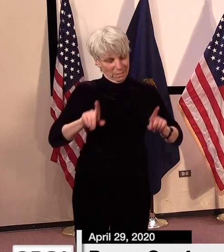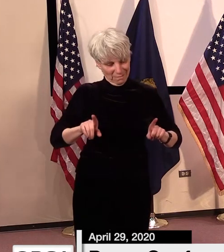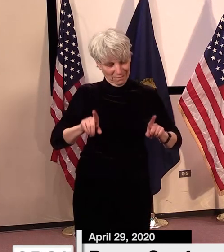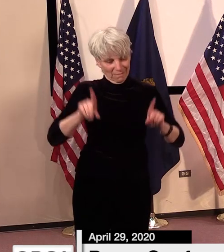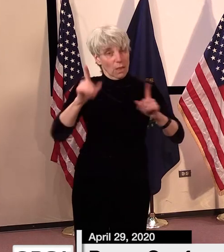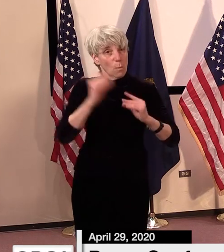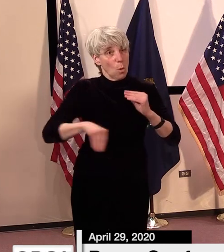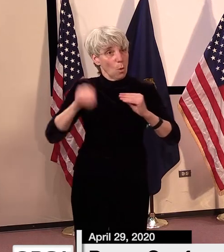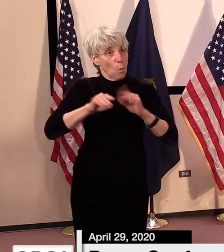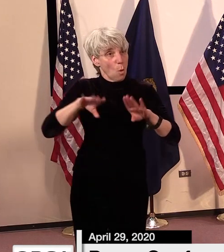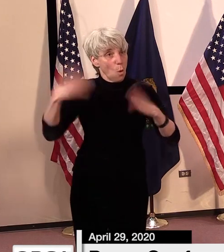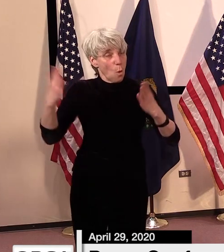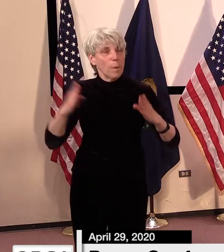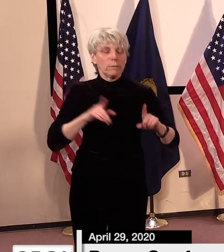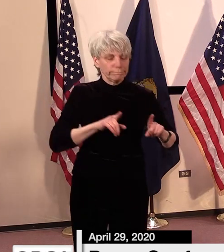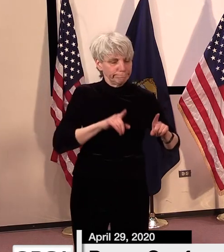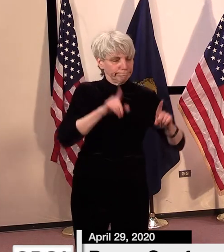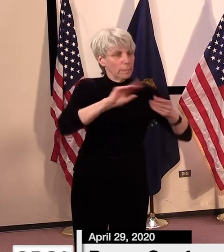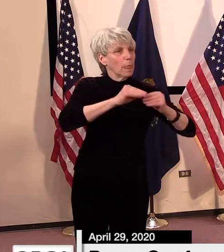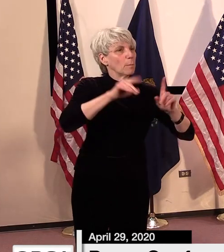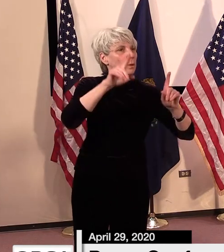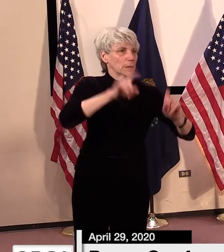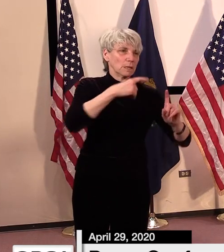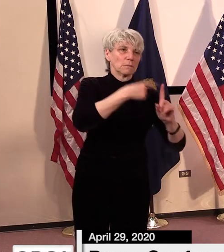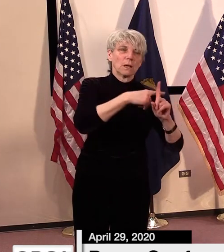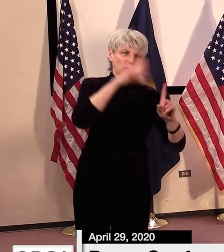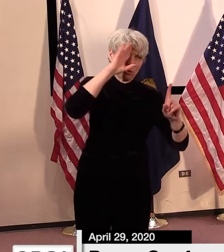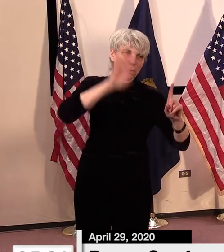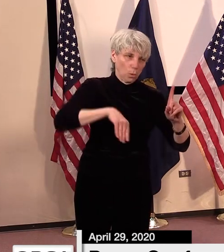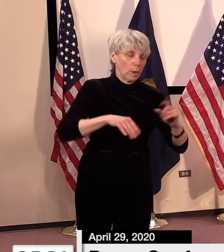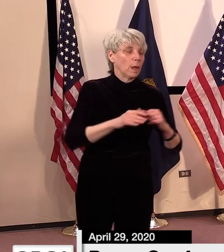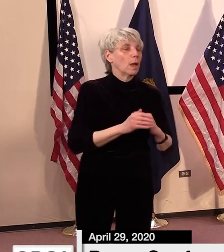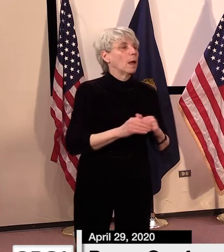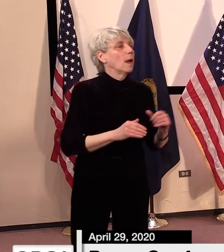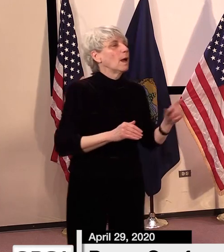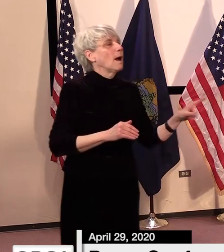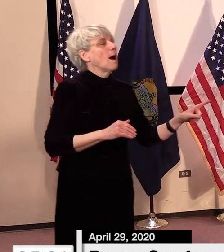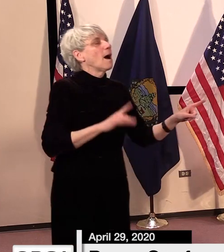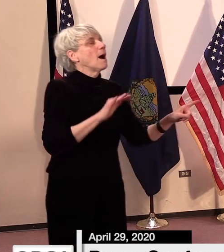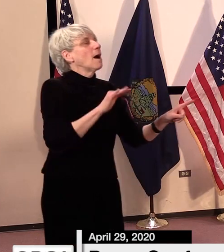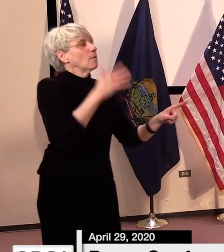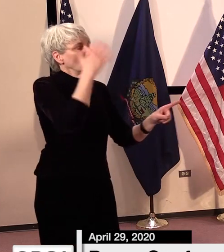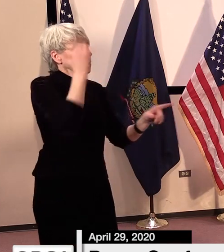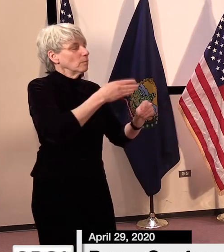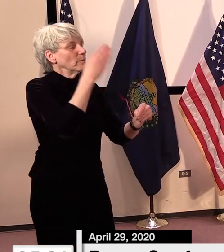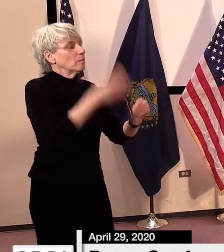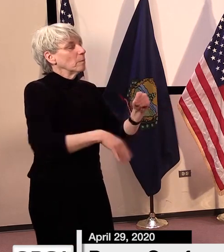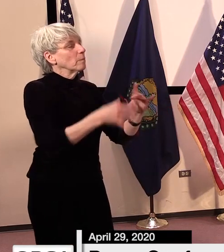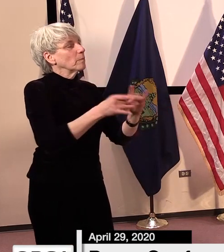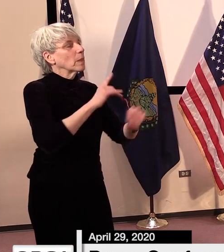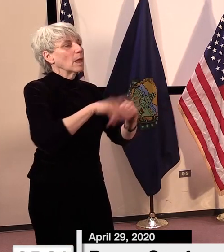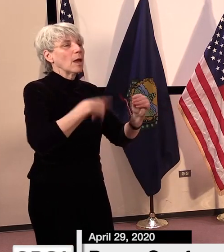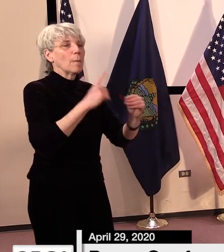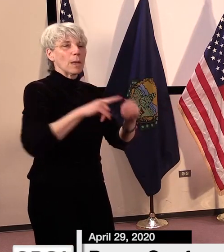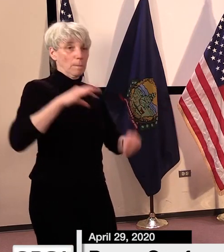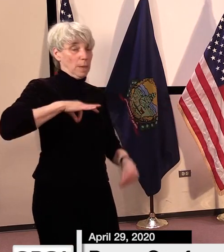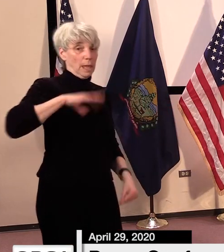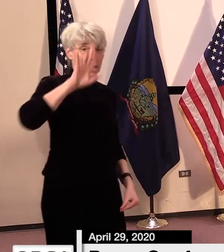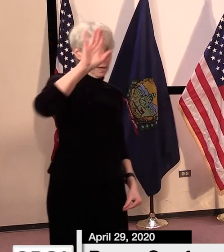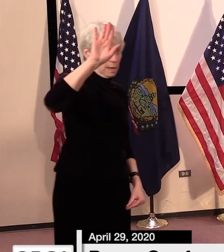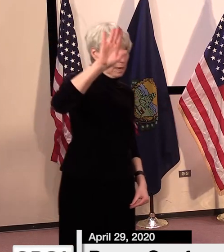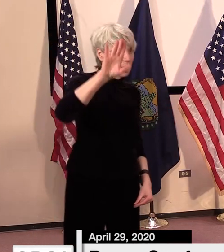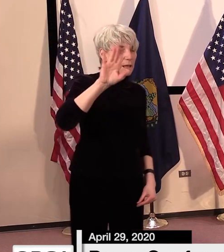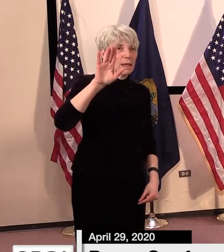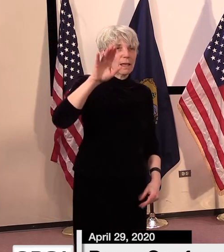As well, Stuart, I didn't finish my my thoughts on the border issues in Maine and so forth. You know, we're in a different